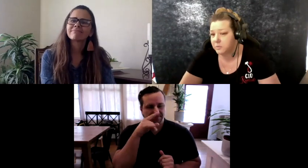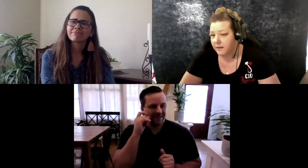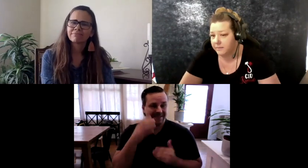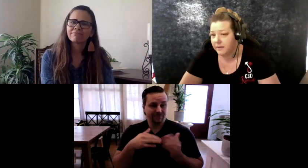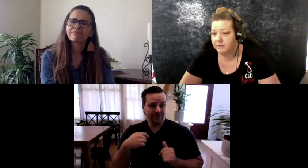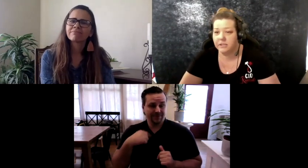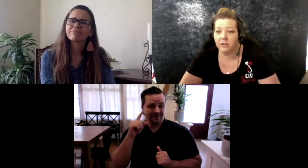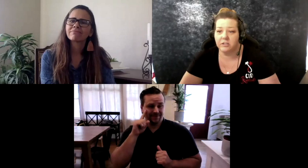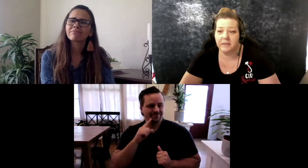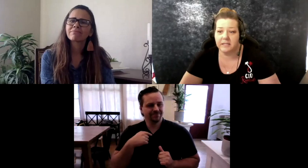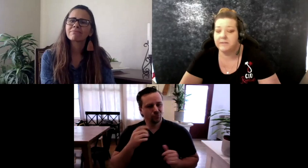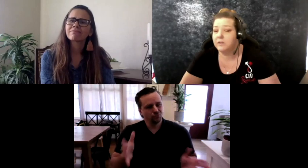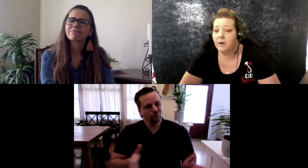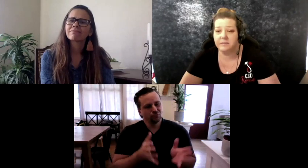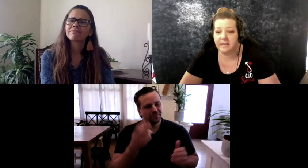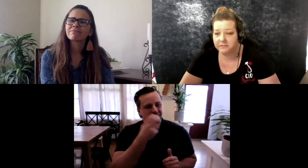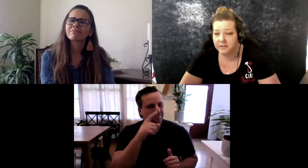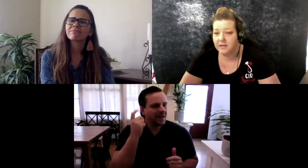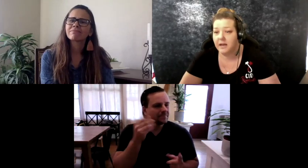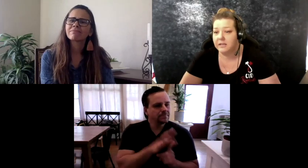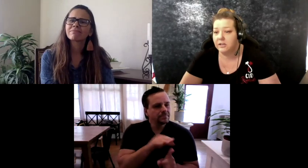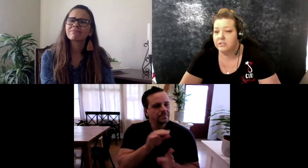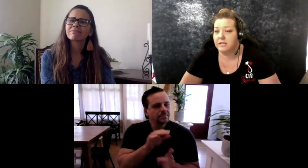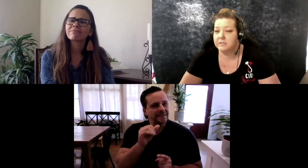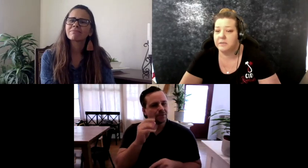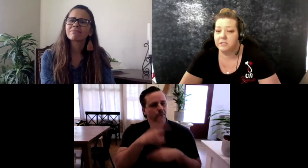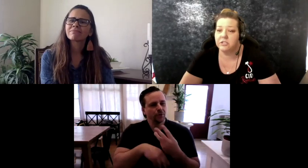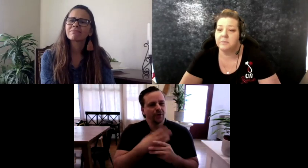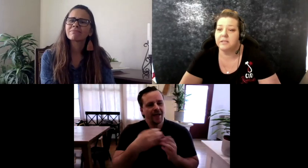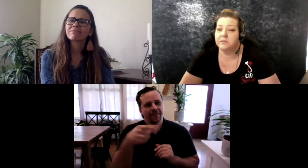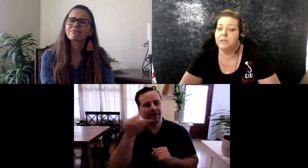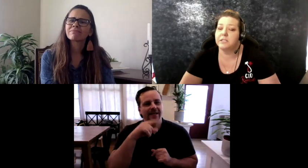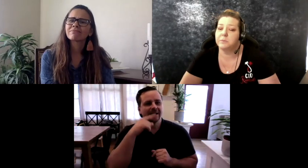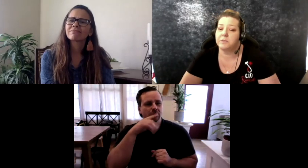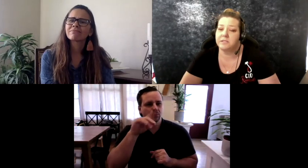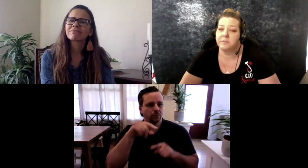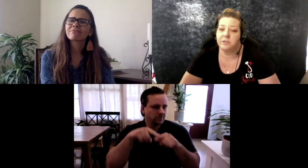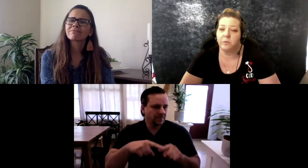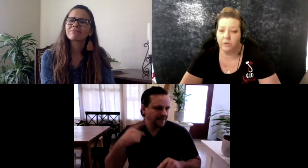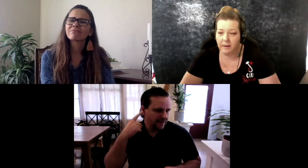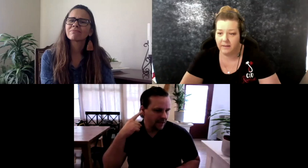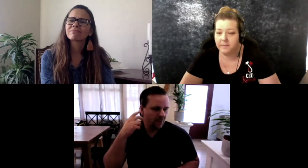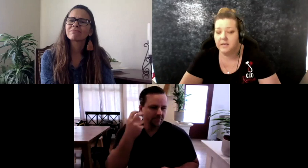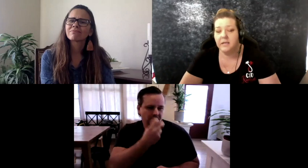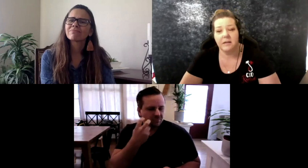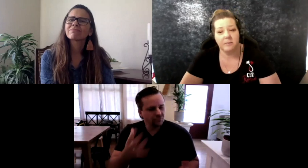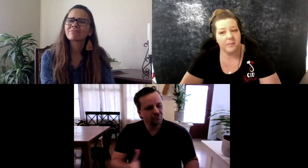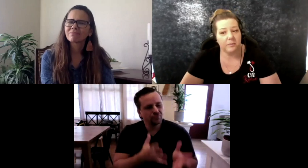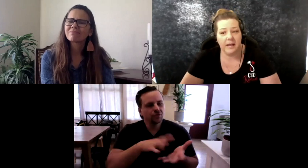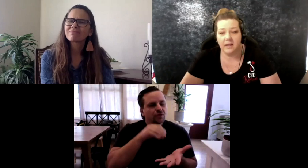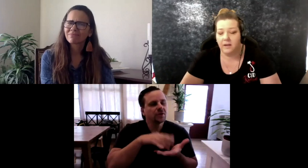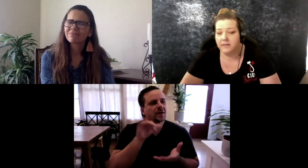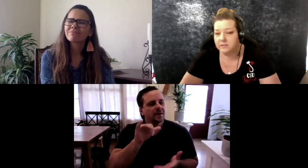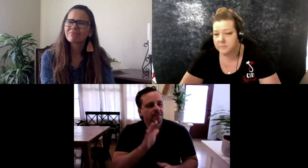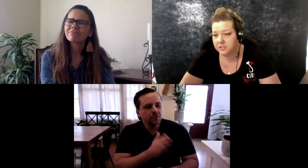as well. I really encourage my kids, even though I'm deaf, I encourage that speech because it really exposes them to the world around them. Hearing people